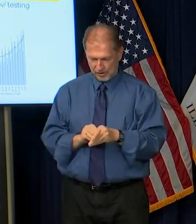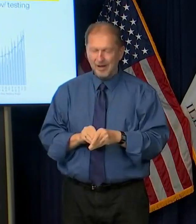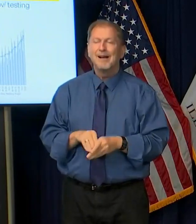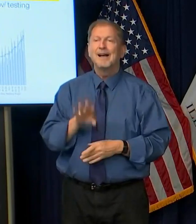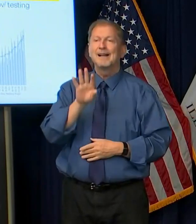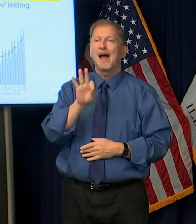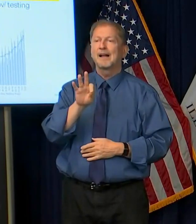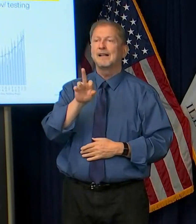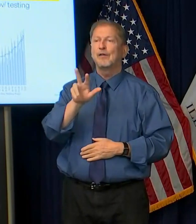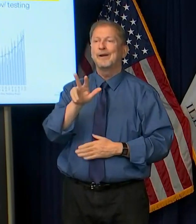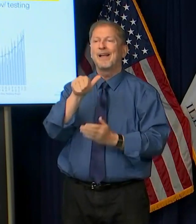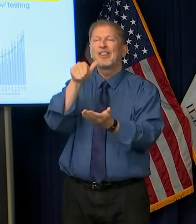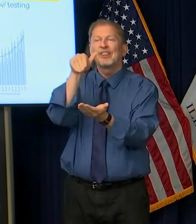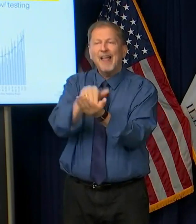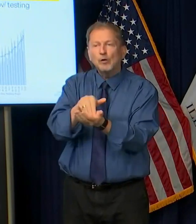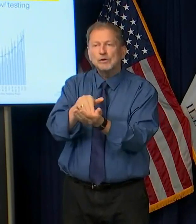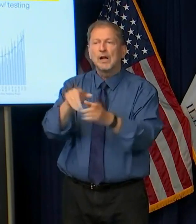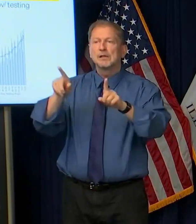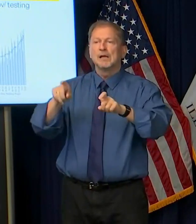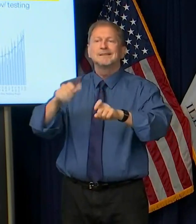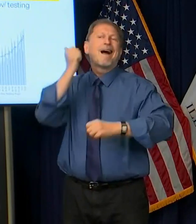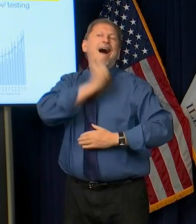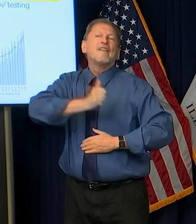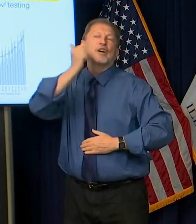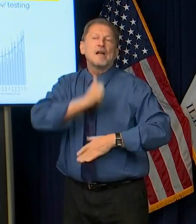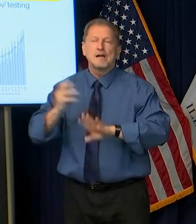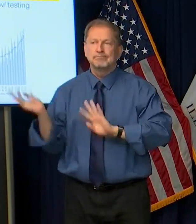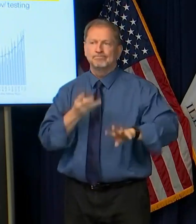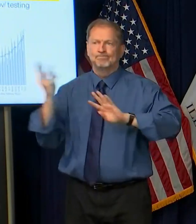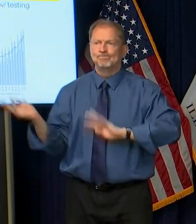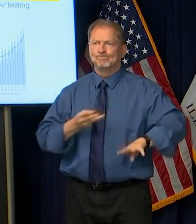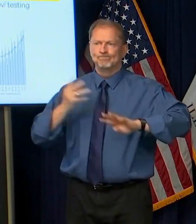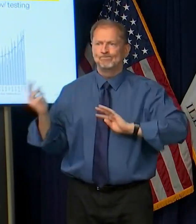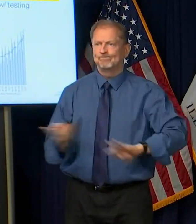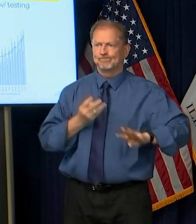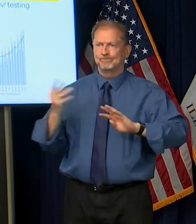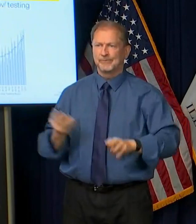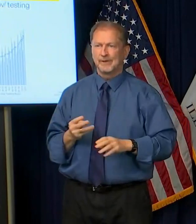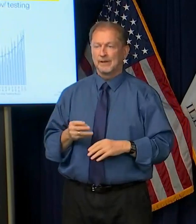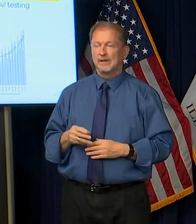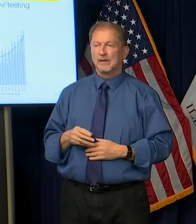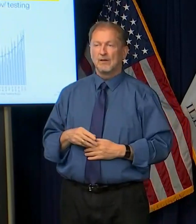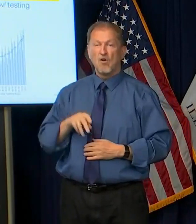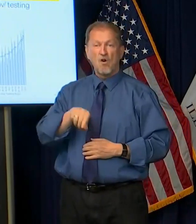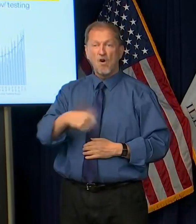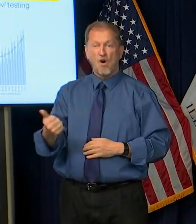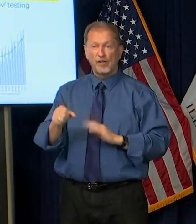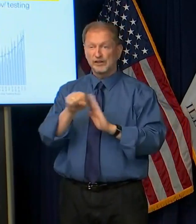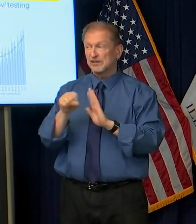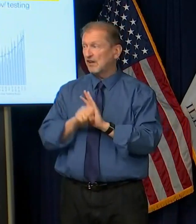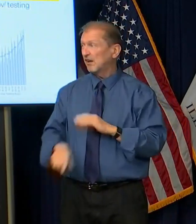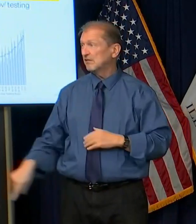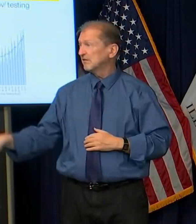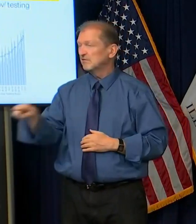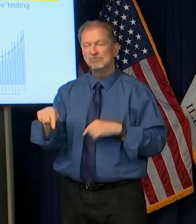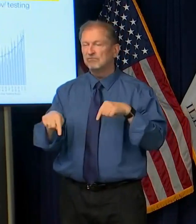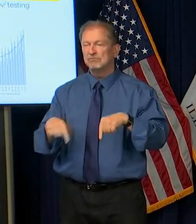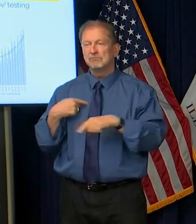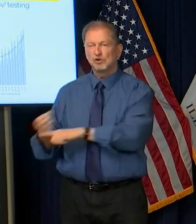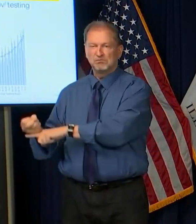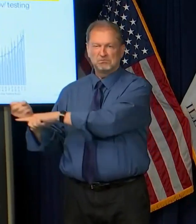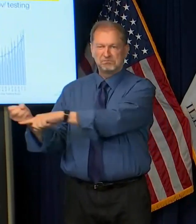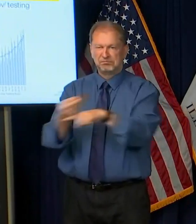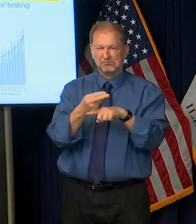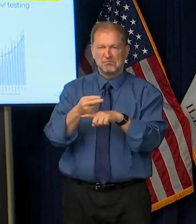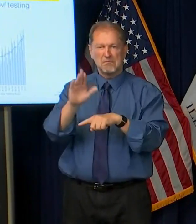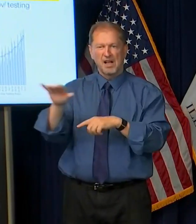93,000 tests per day, more than 10,000 higher than the next best testing state and more than